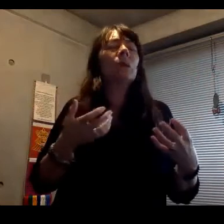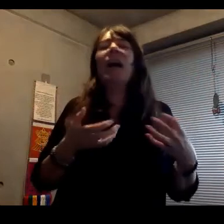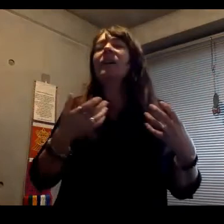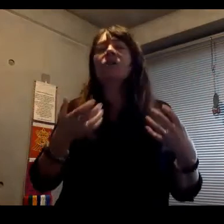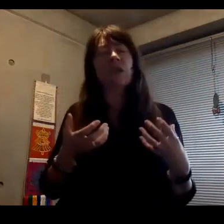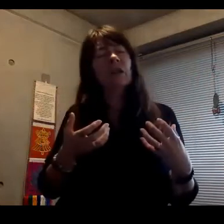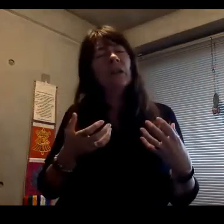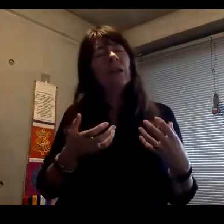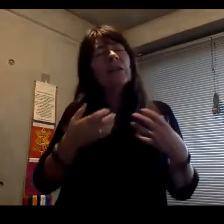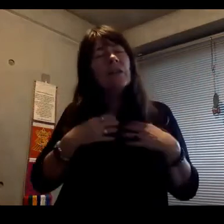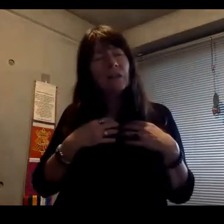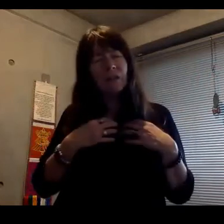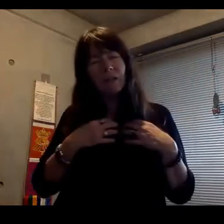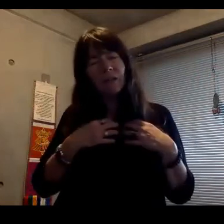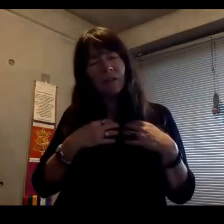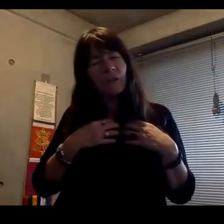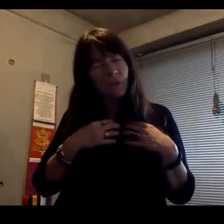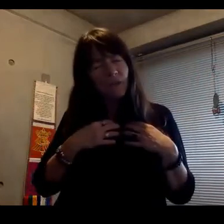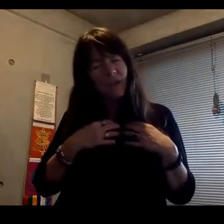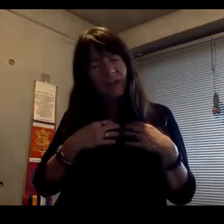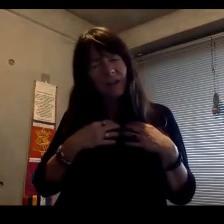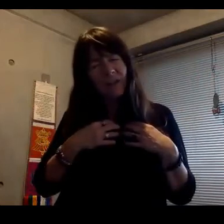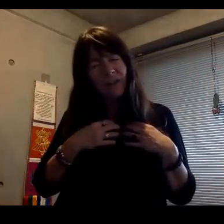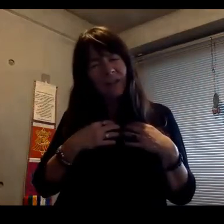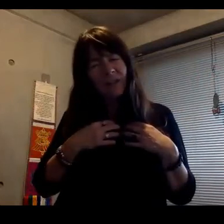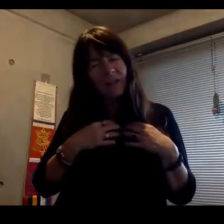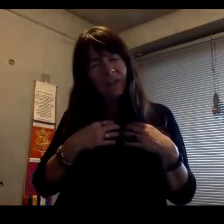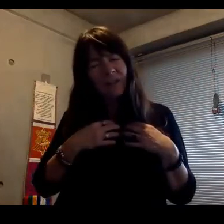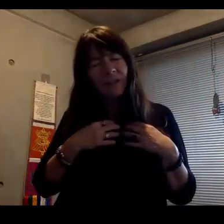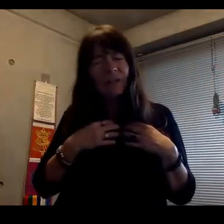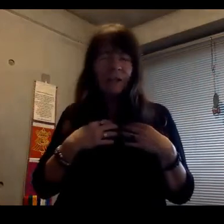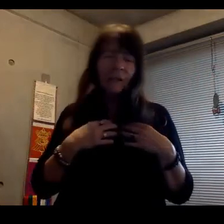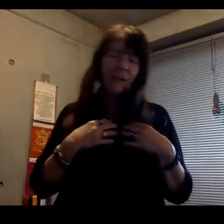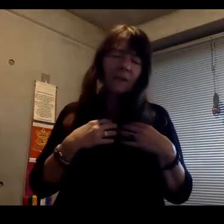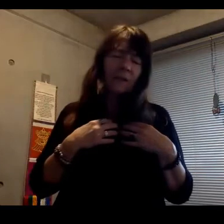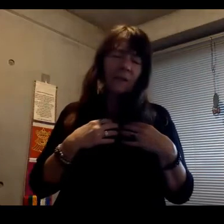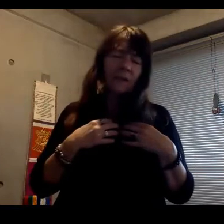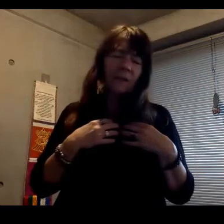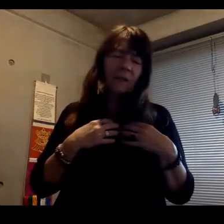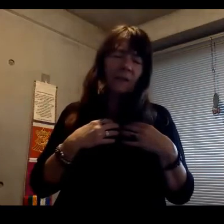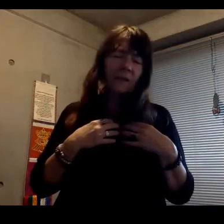positive reaction. Is this? Do you understand? Mm-hmm.